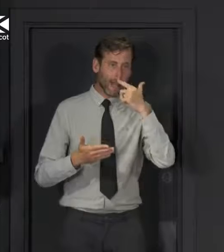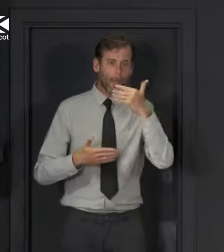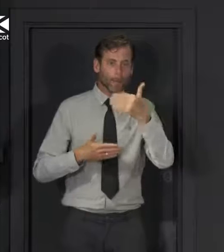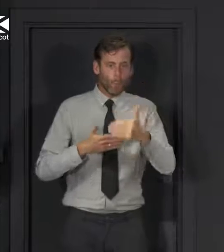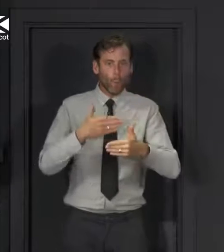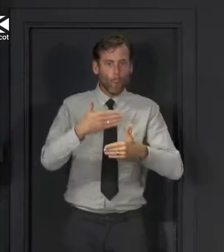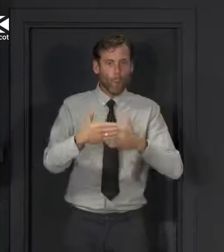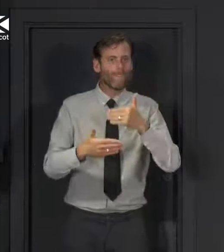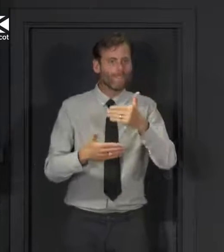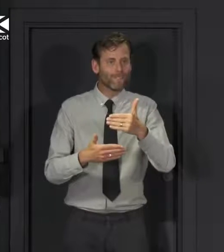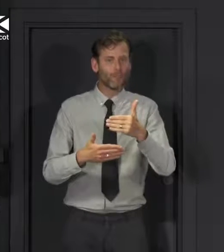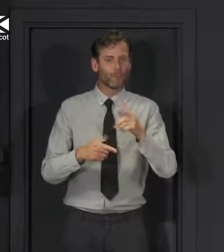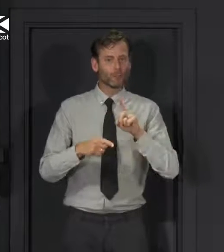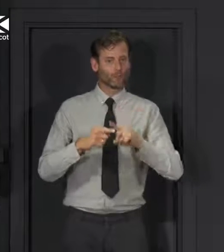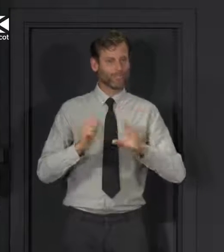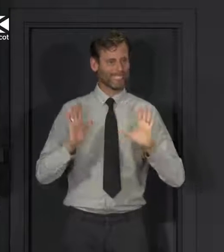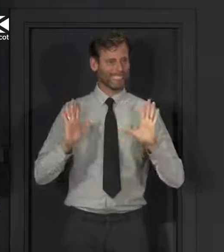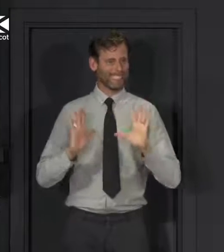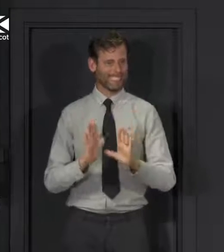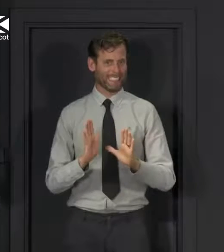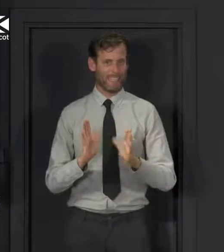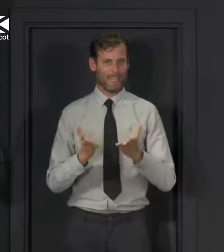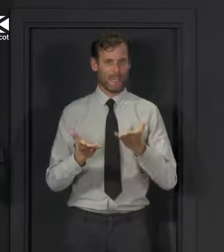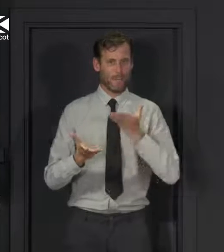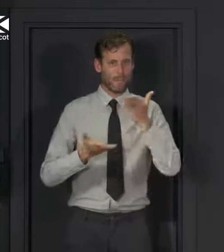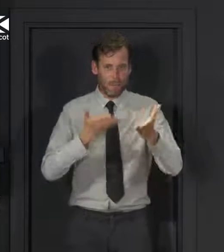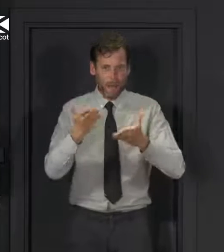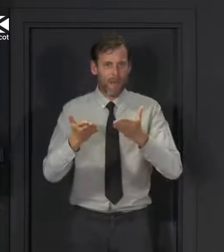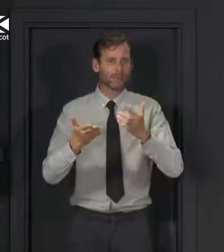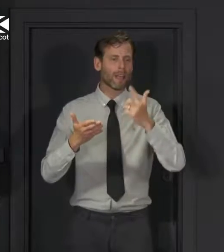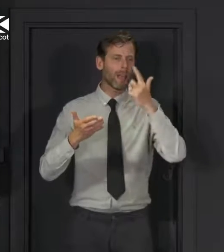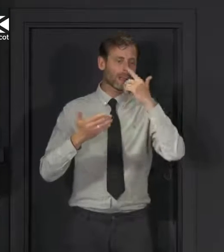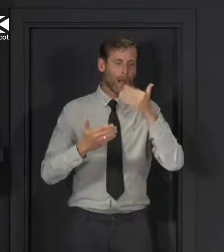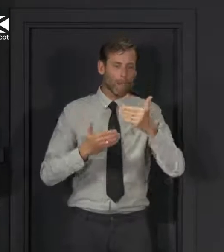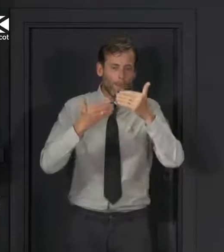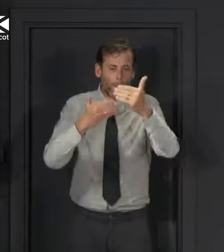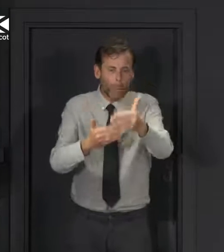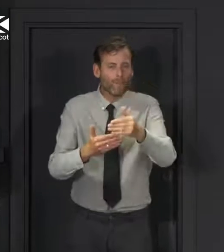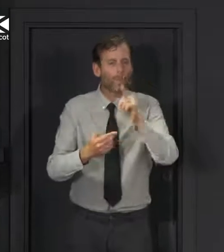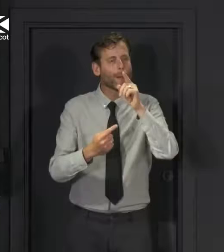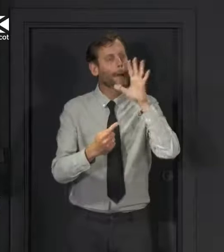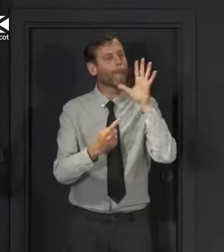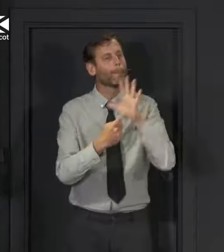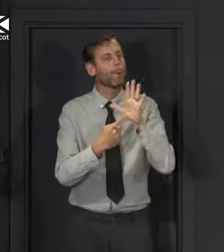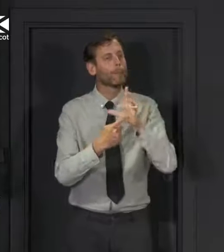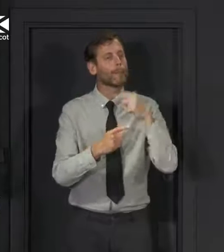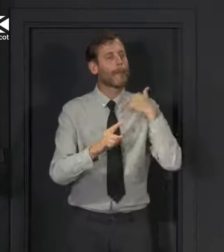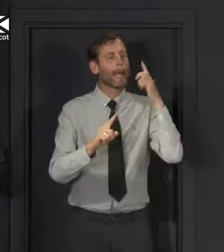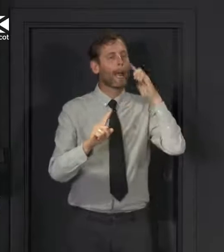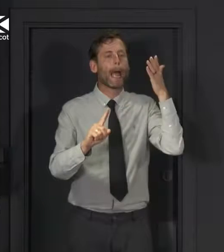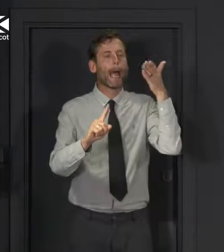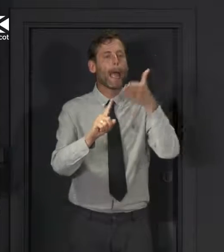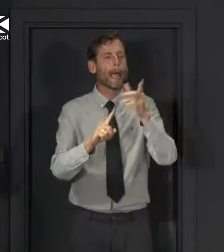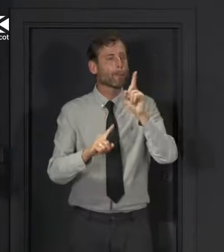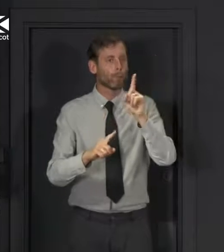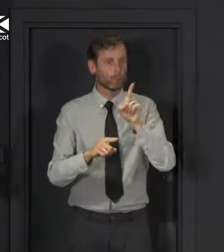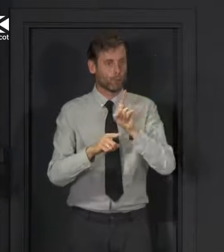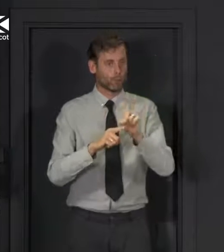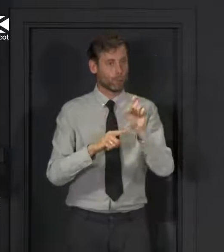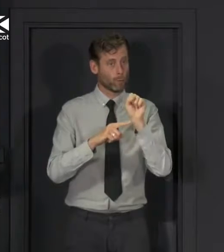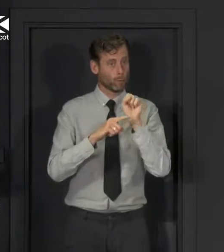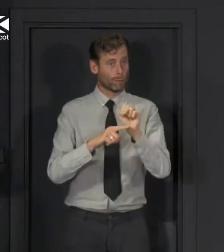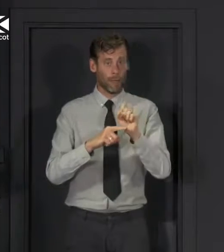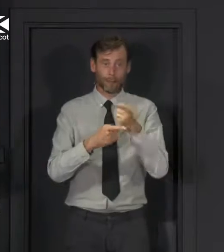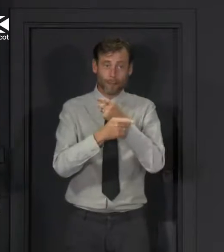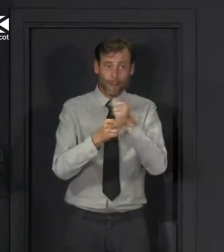take decisions that may ease other areas of the lockdown. But very, very importantly, what we are doing is protecting our own